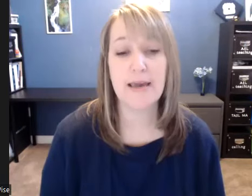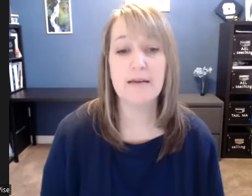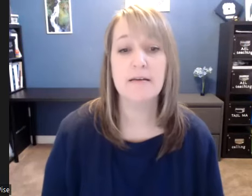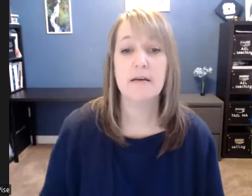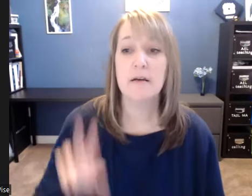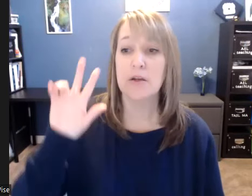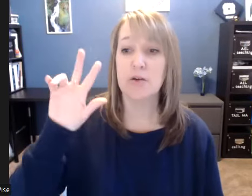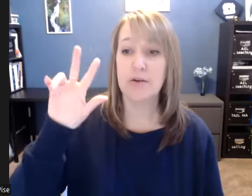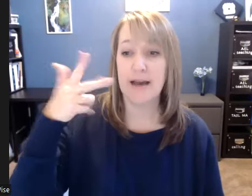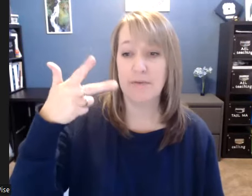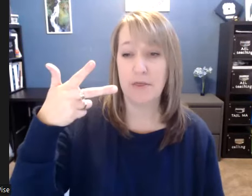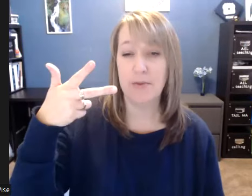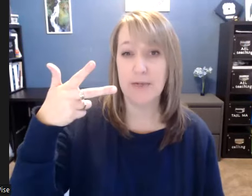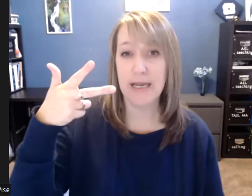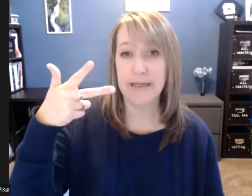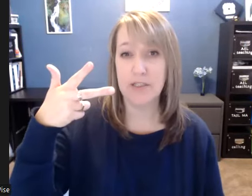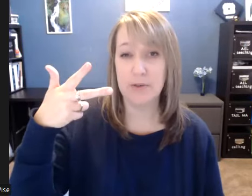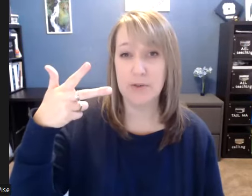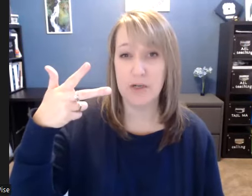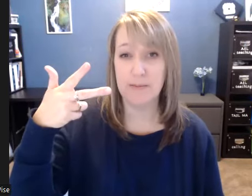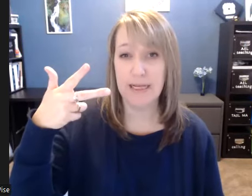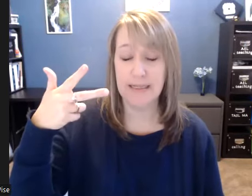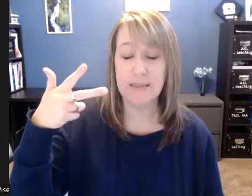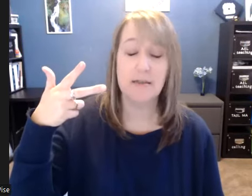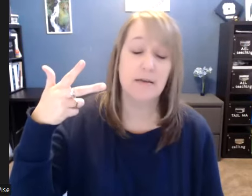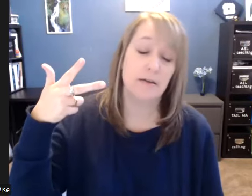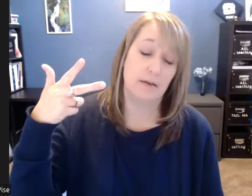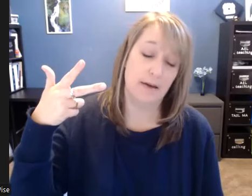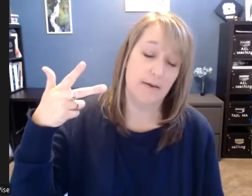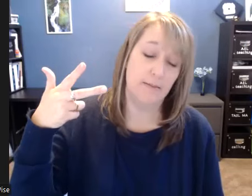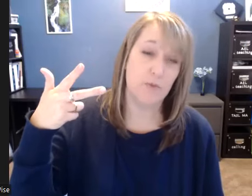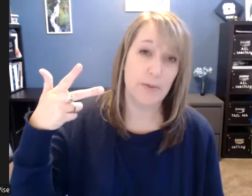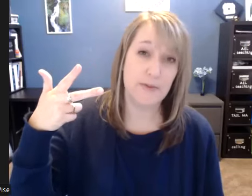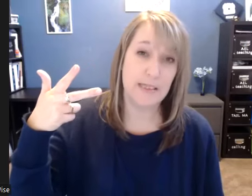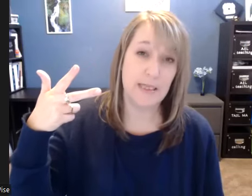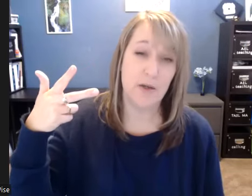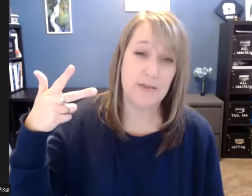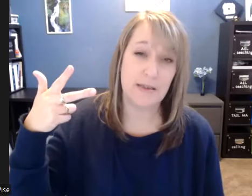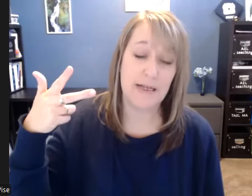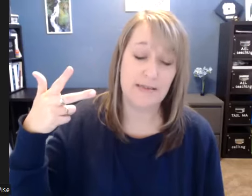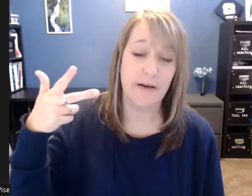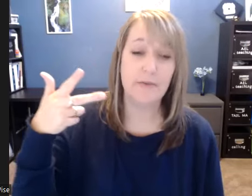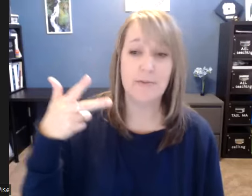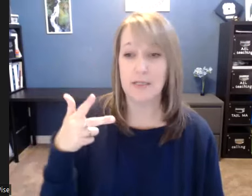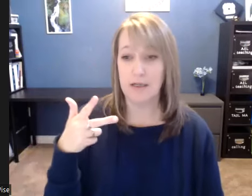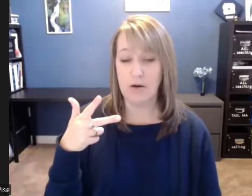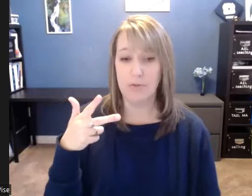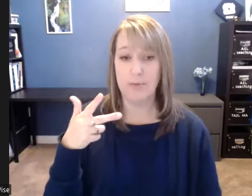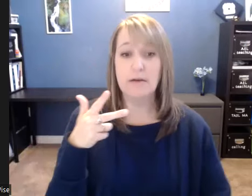Parking, you're going to have a 3 hand shape on your dominant hand, representing, it's the classifier representing an automobile.